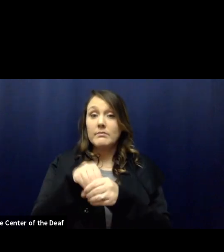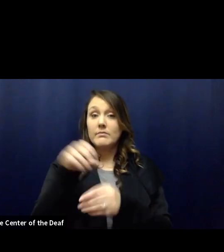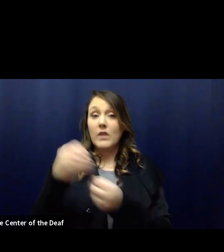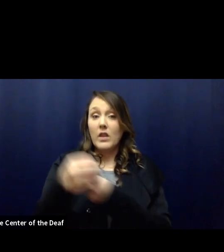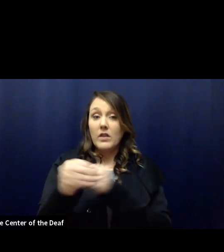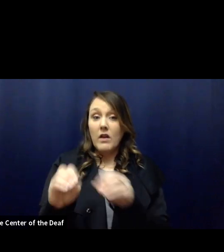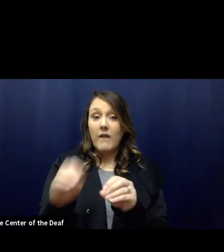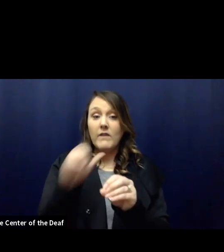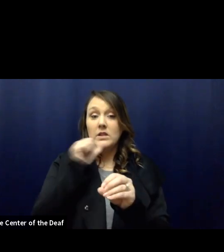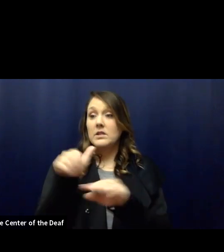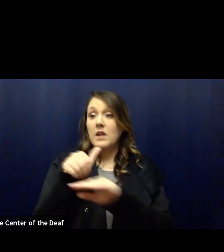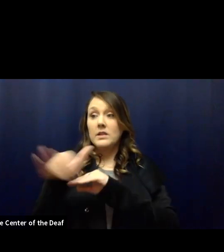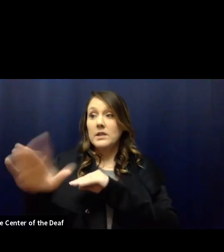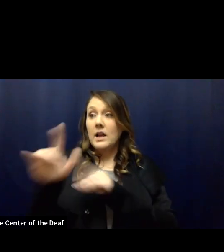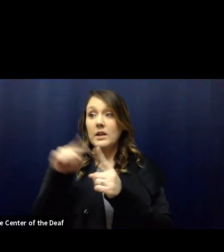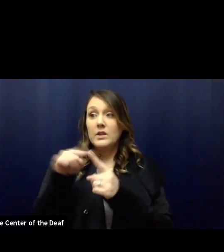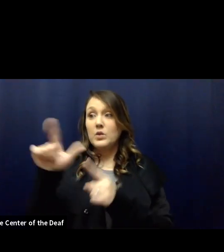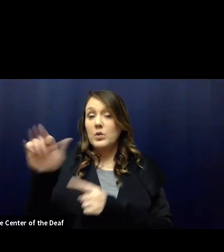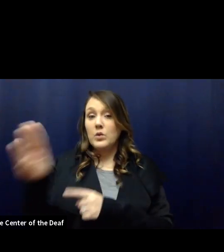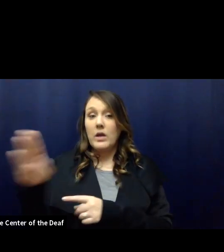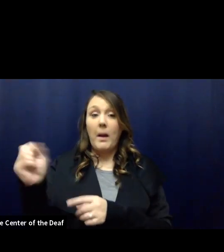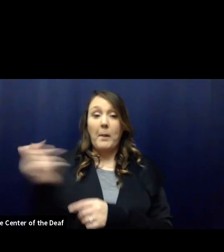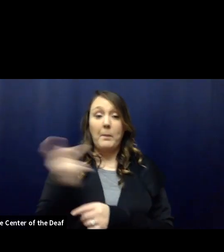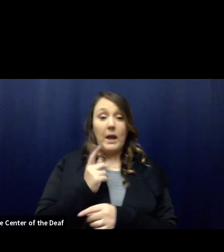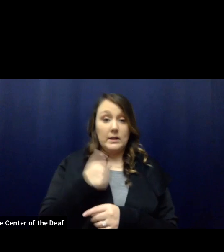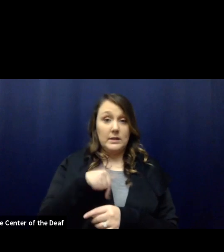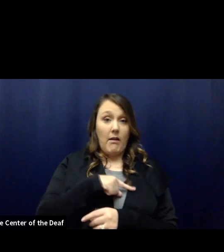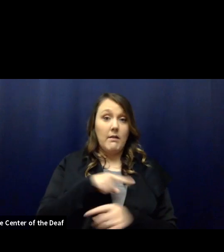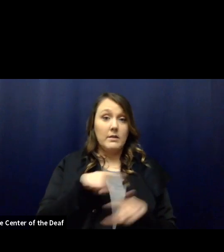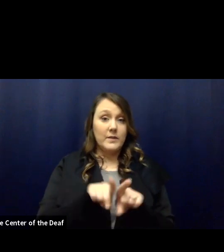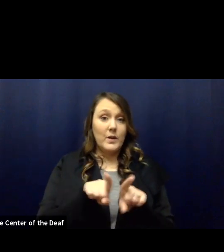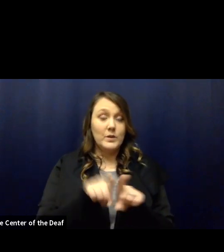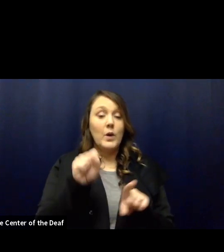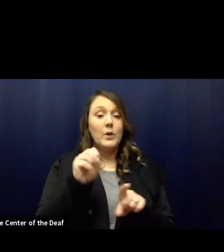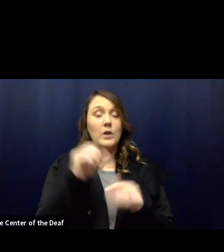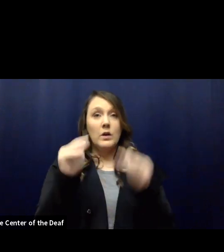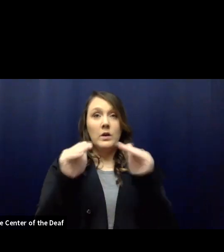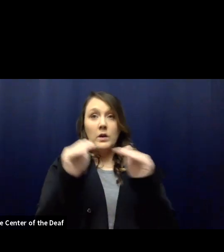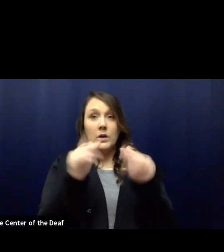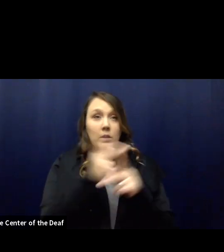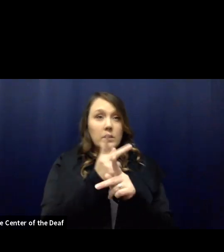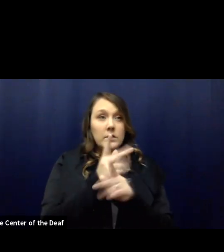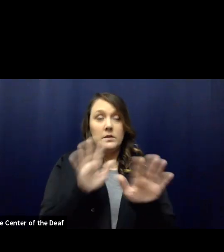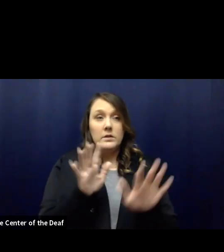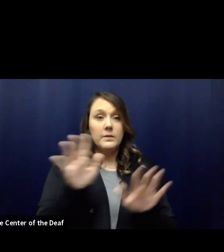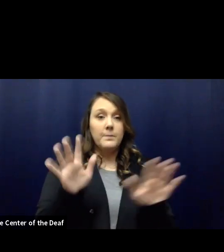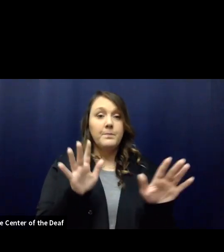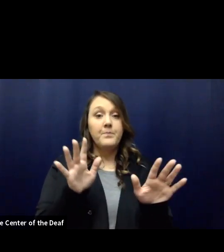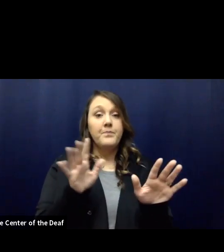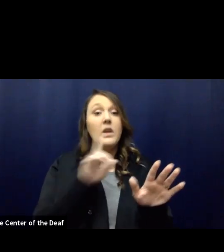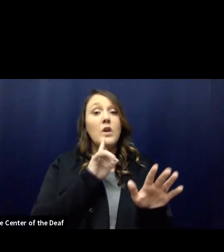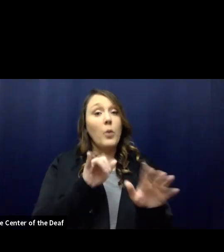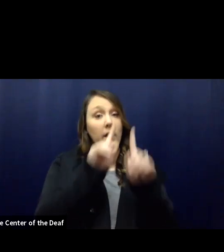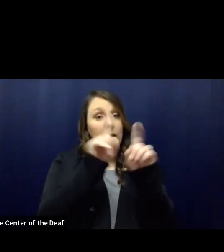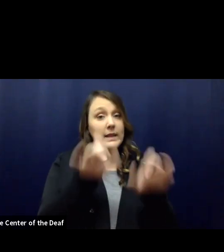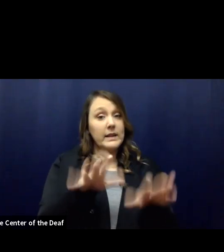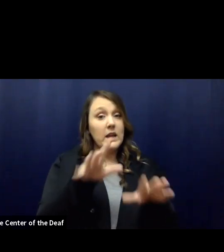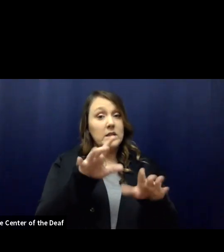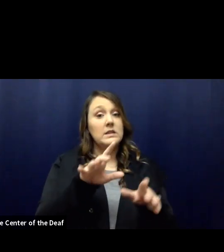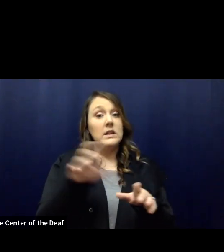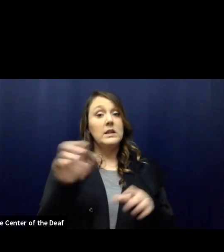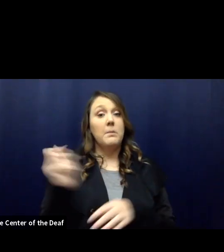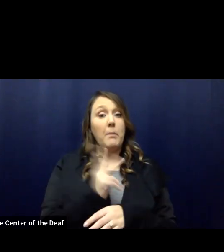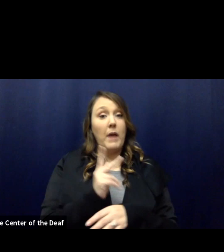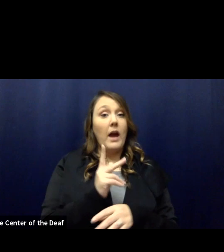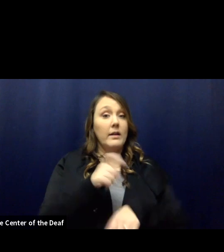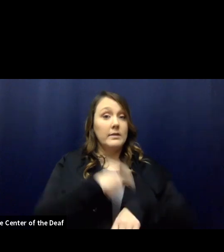go to the lab, that comes back to us as well. So with all of that balance, the actual testing turnaround time has dropped down a bit,